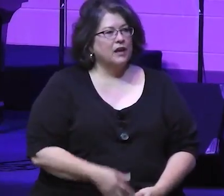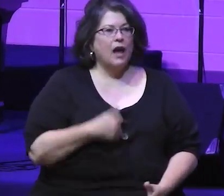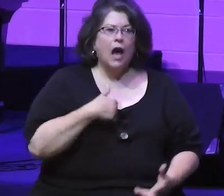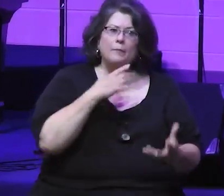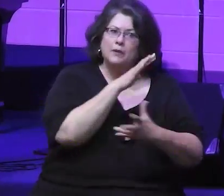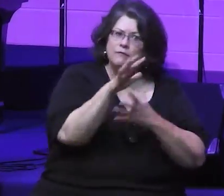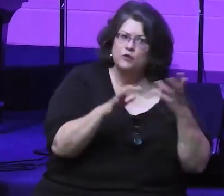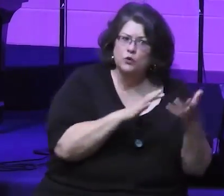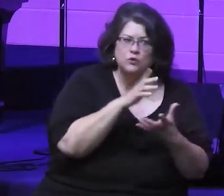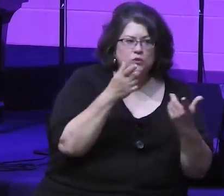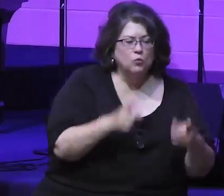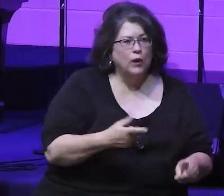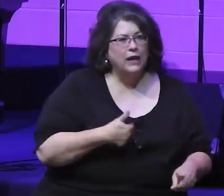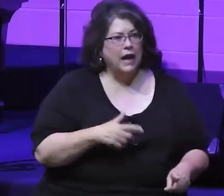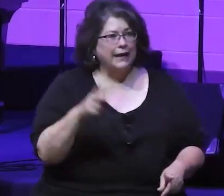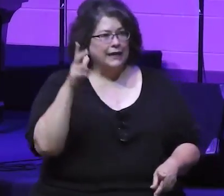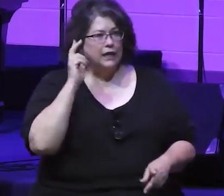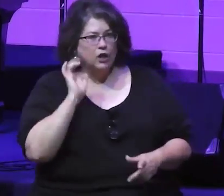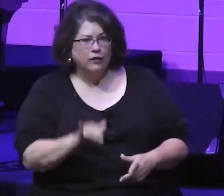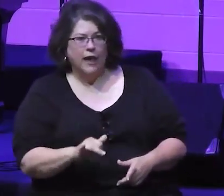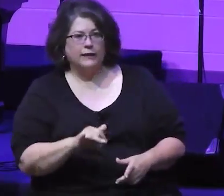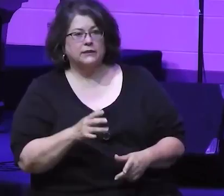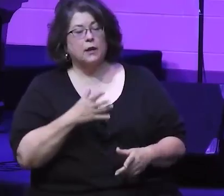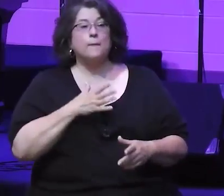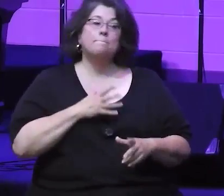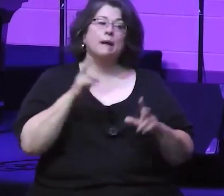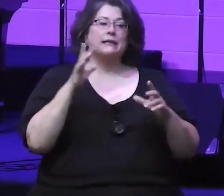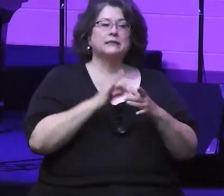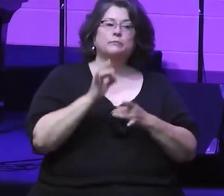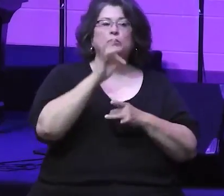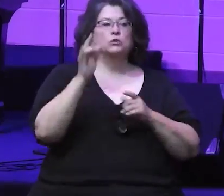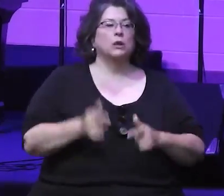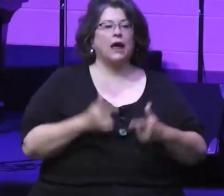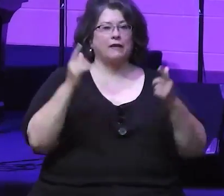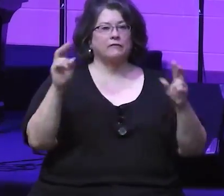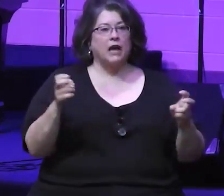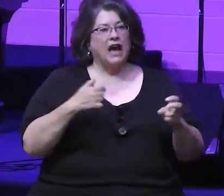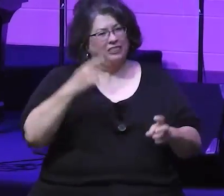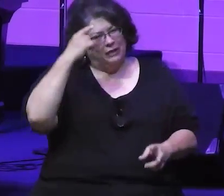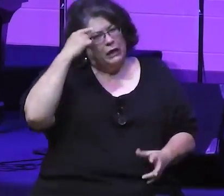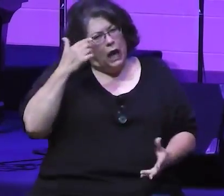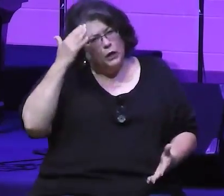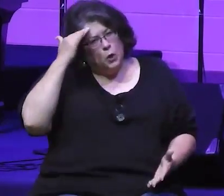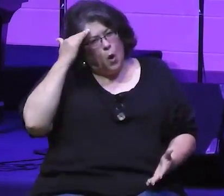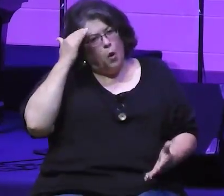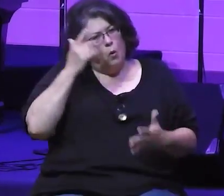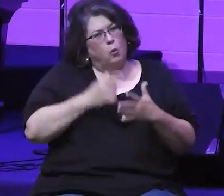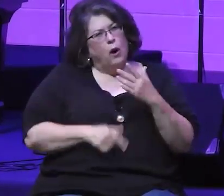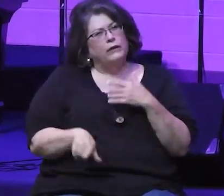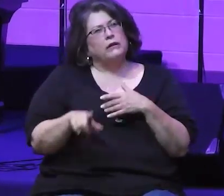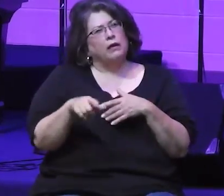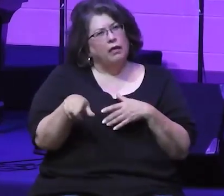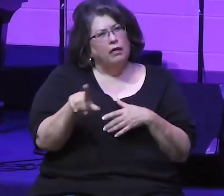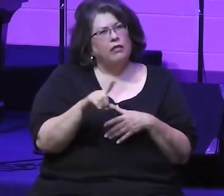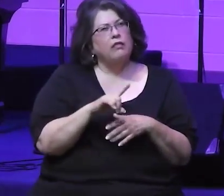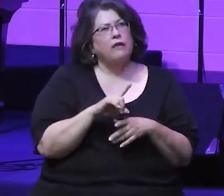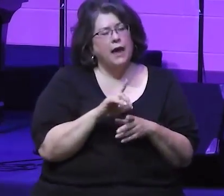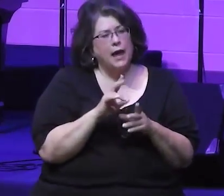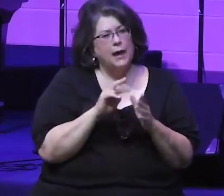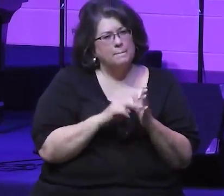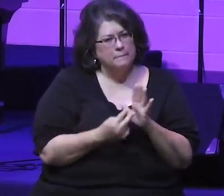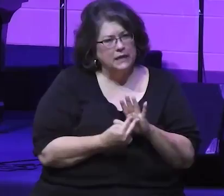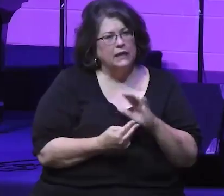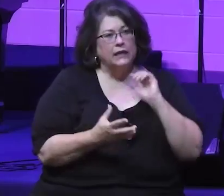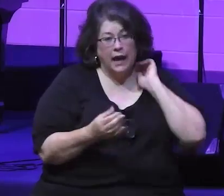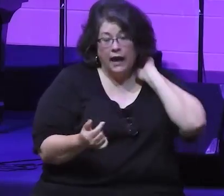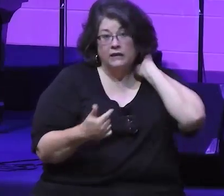most people mean when they say my spiritual life. I think I know what they mean, and I think I know it's what I've often said most of my